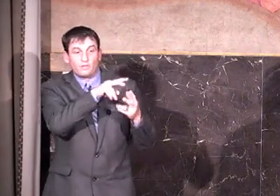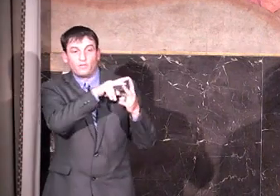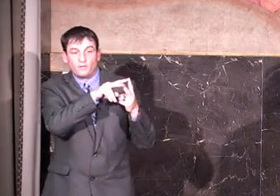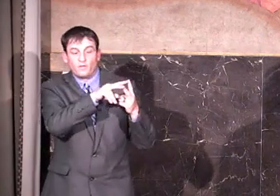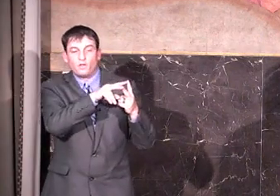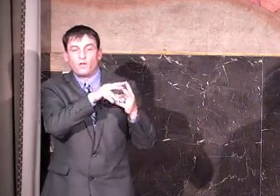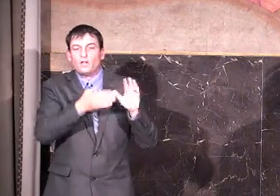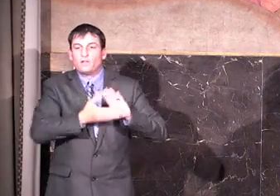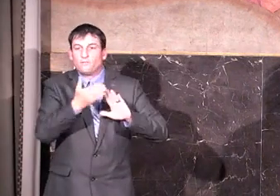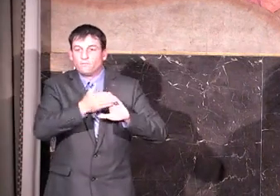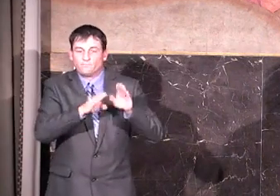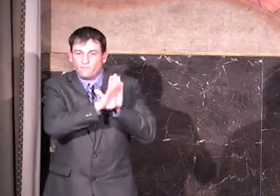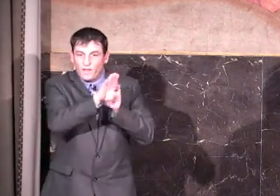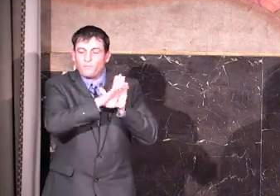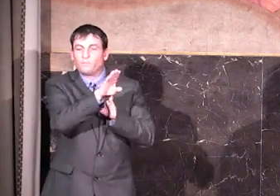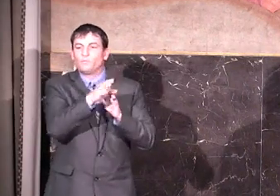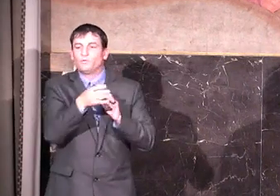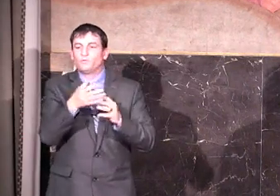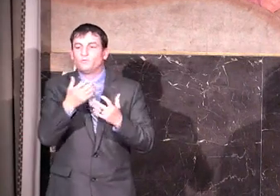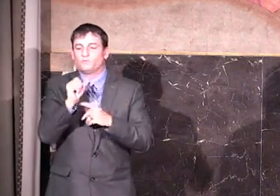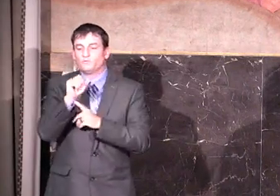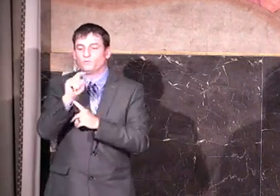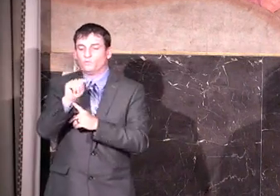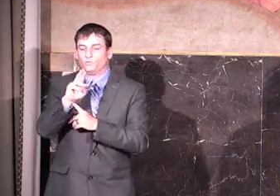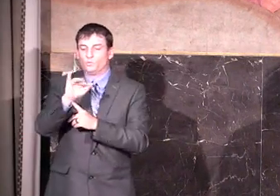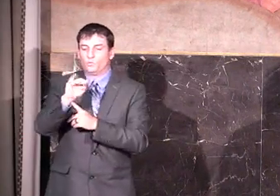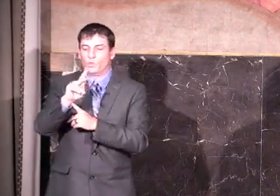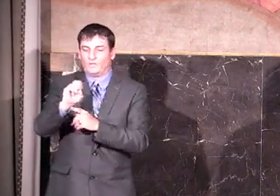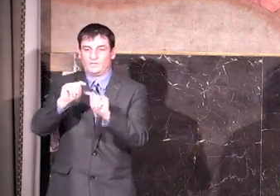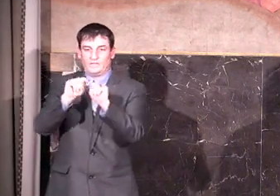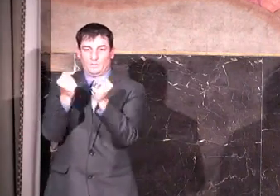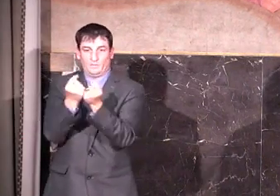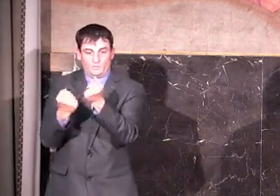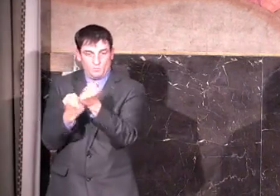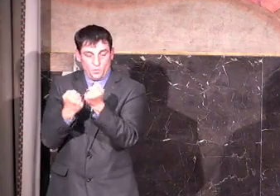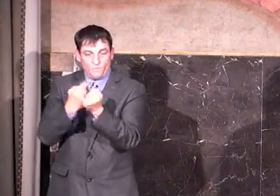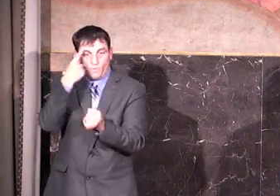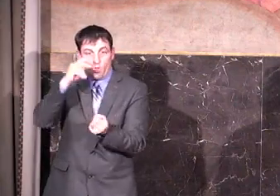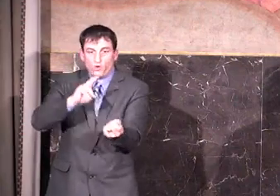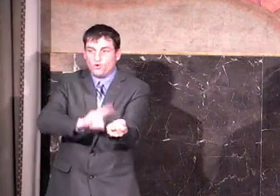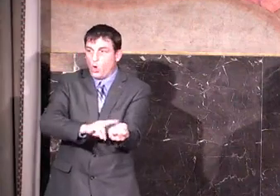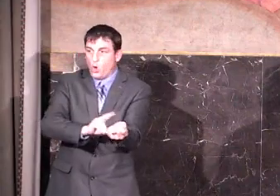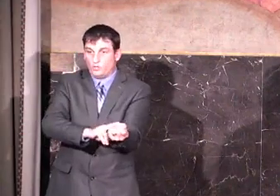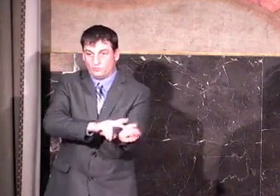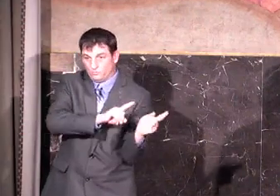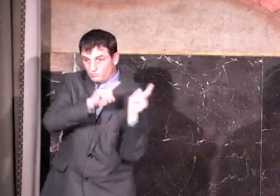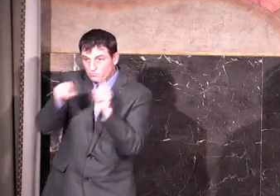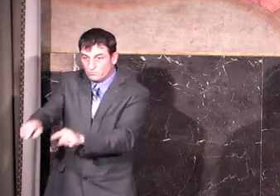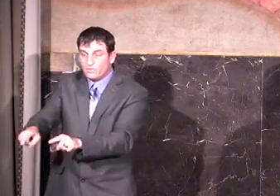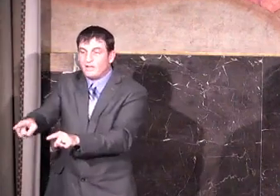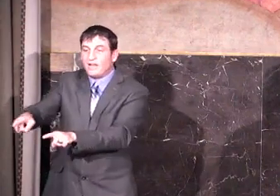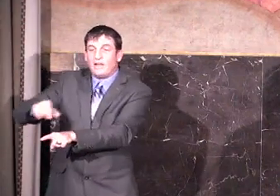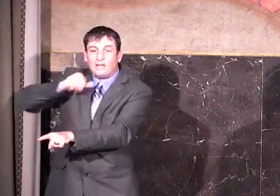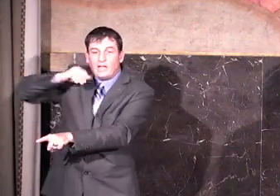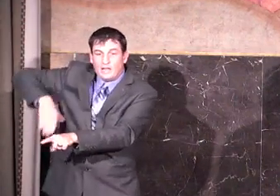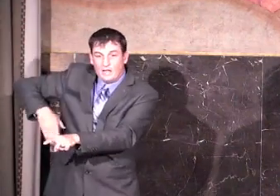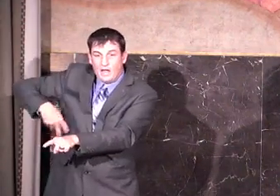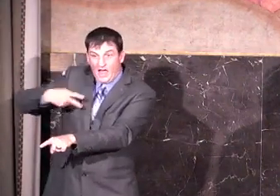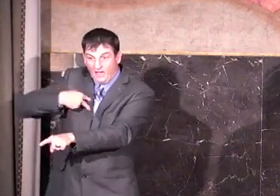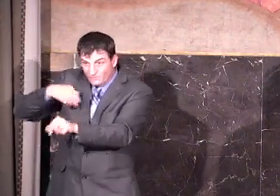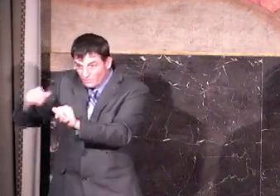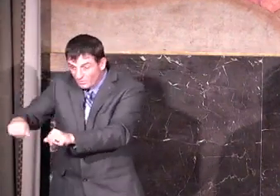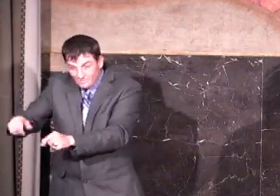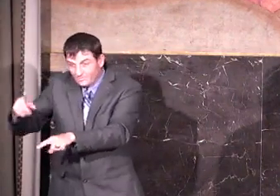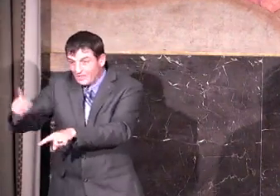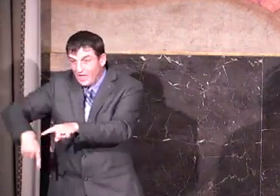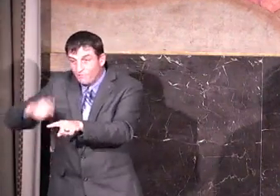strike team support for nursing homes throughout the state to come in where they don't already have the ability to do that kind of comprehensive testing and partner with them to